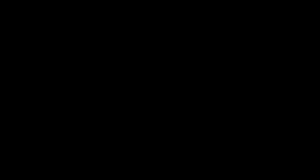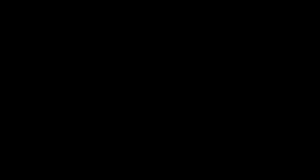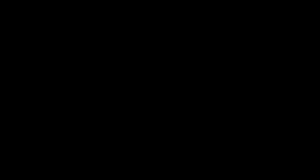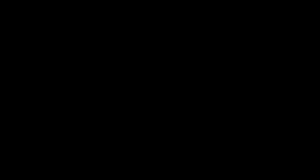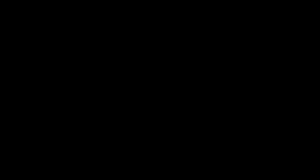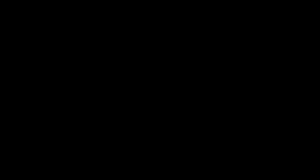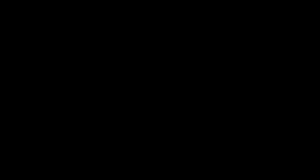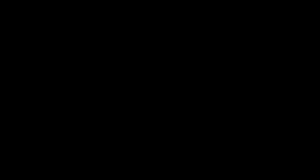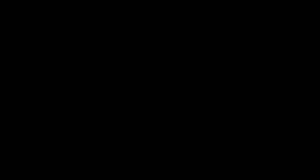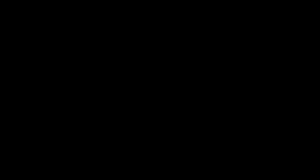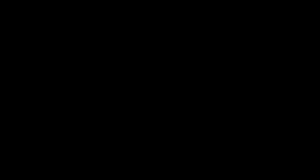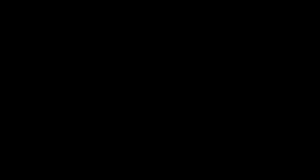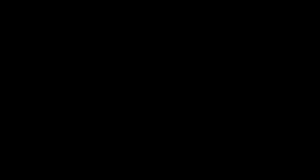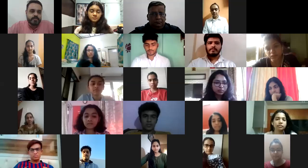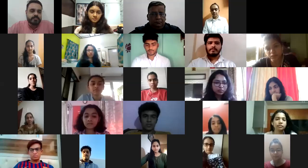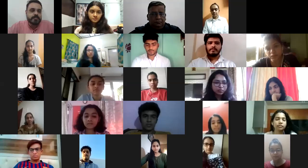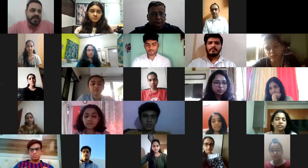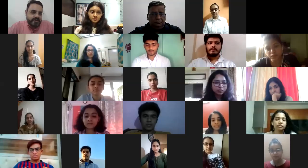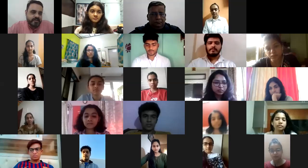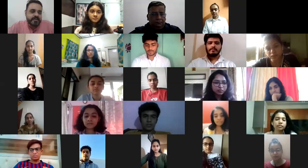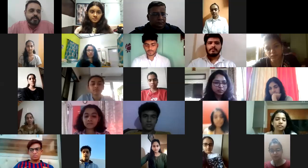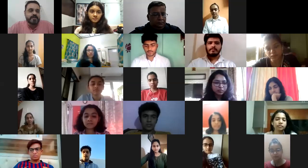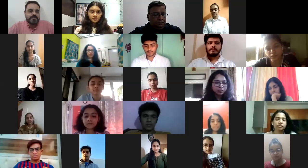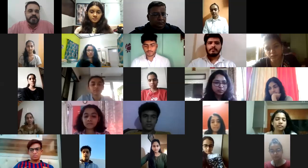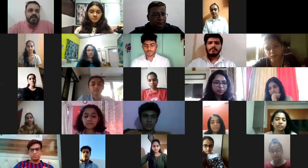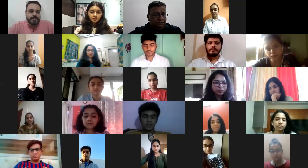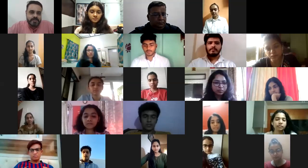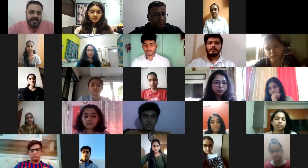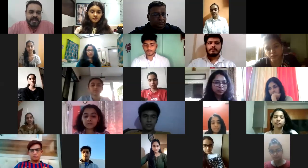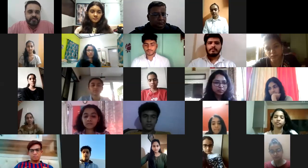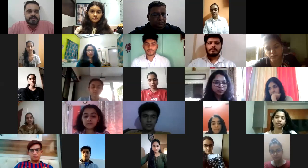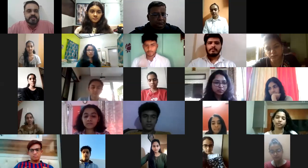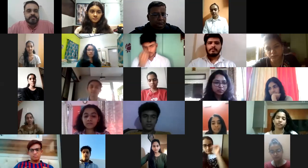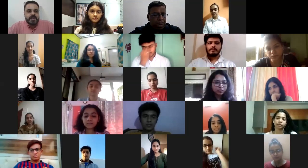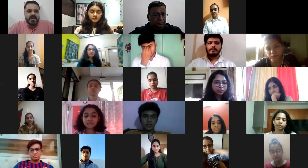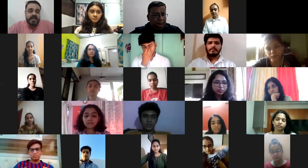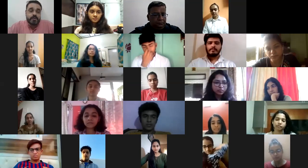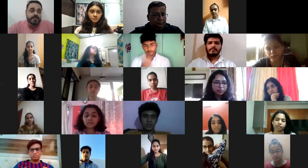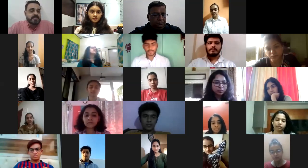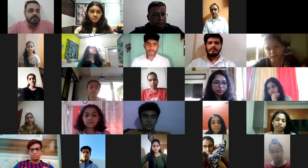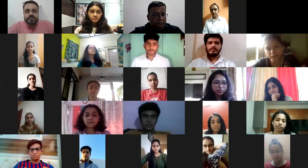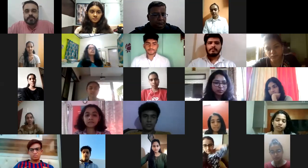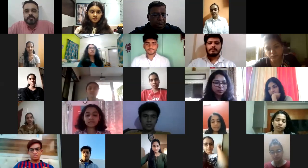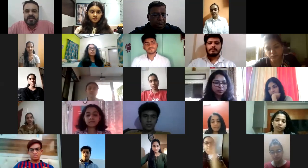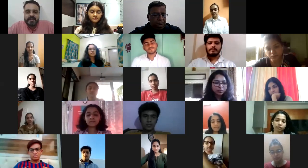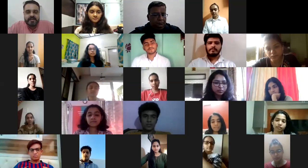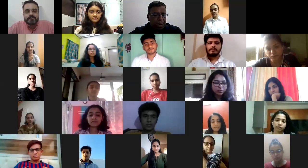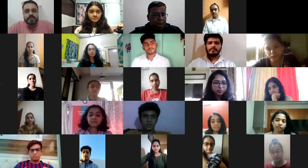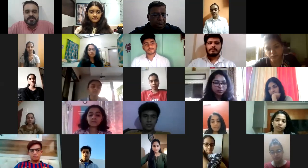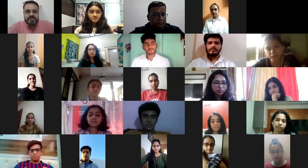would you would be more intrigued to understand about sign language, and I hope that some of you may take it more seriously